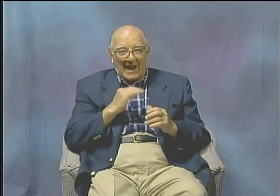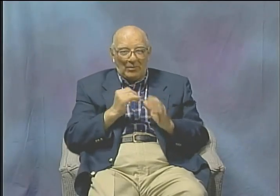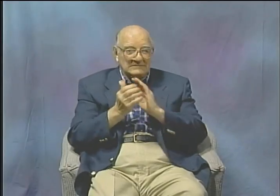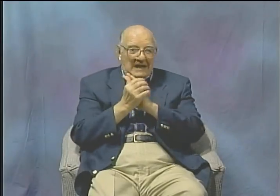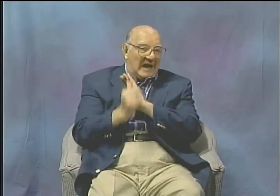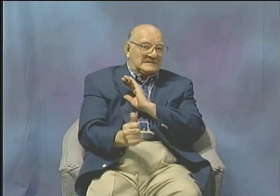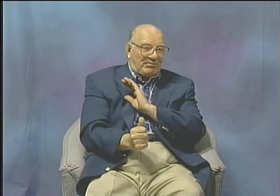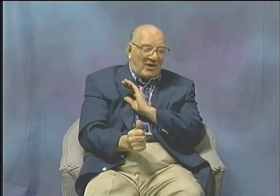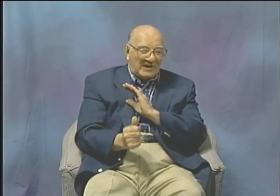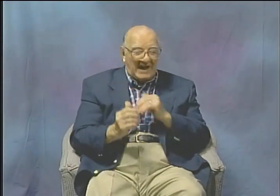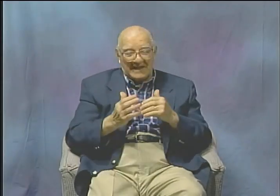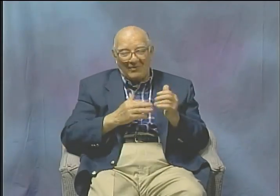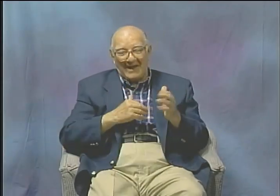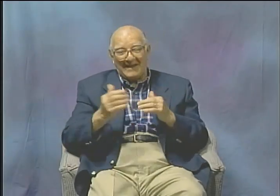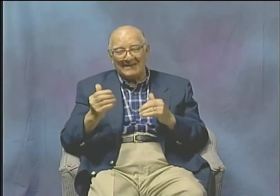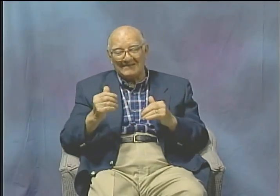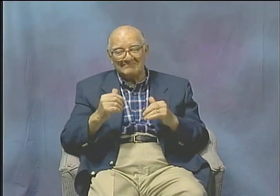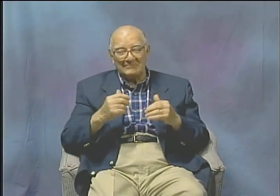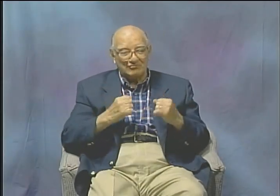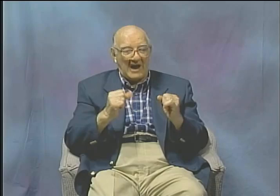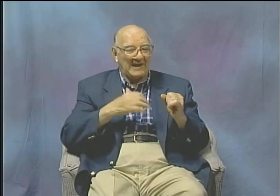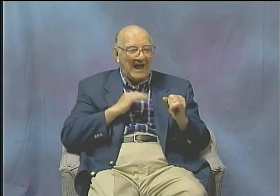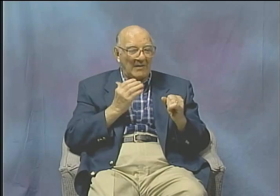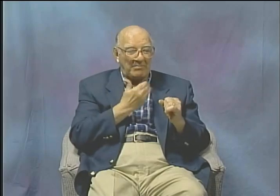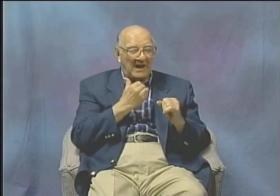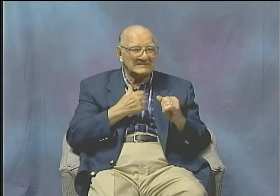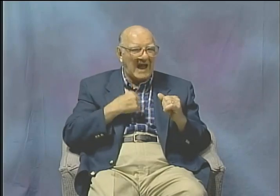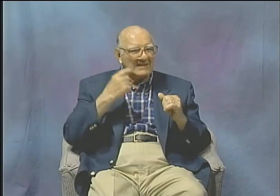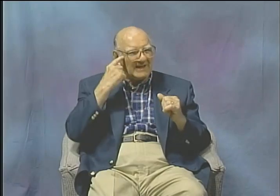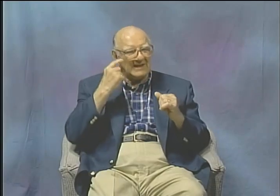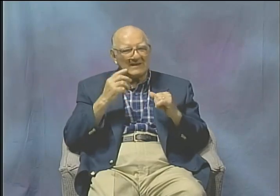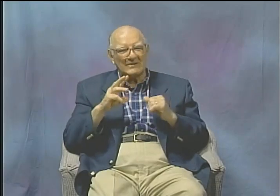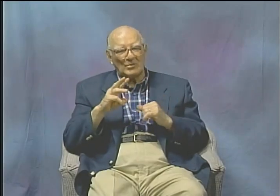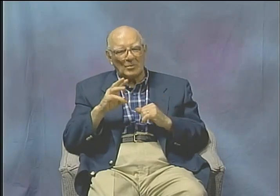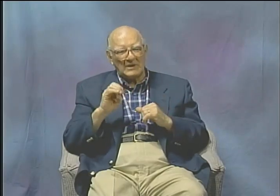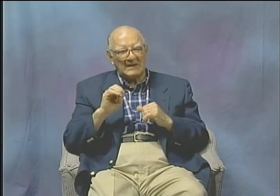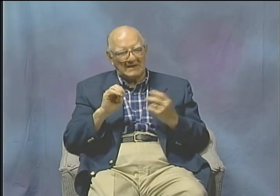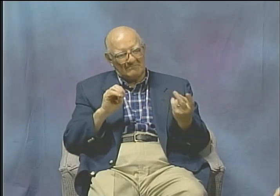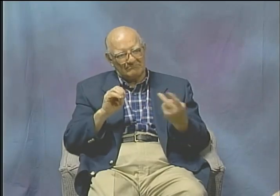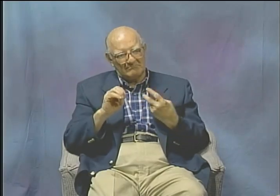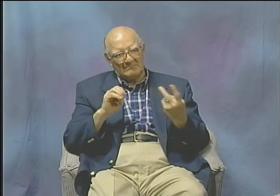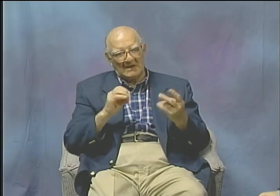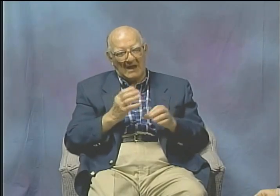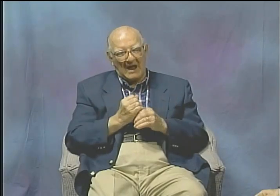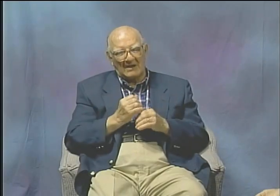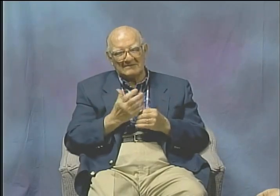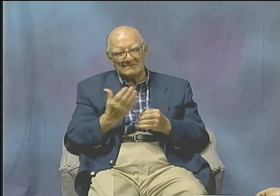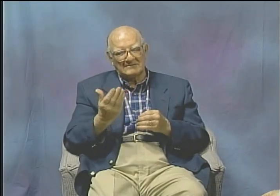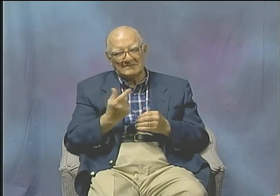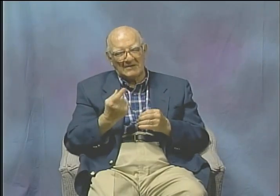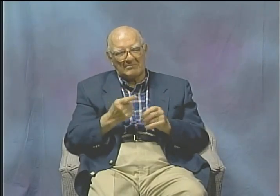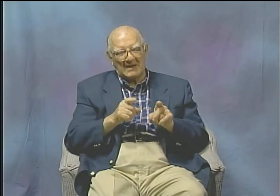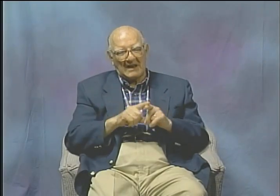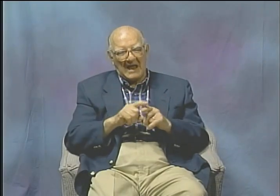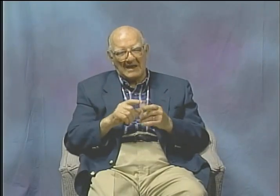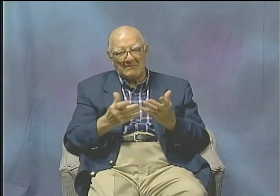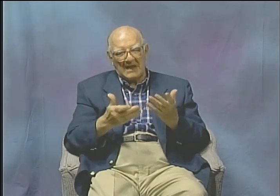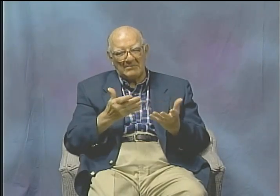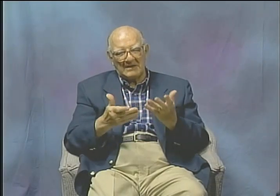was expert anyway. Tried our best. I think we got something like